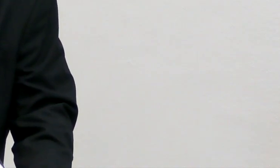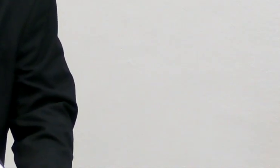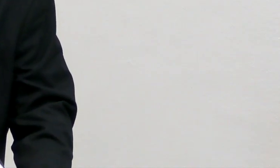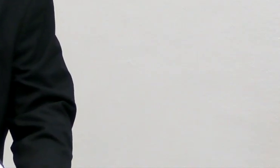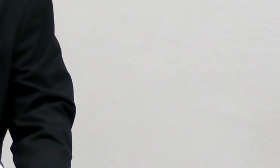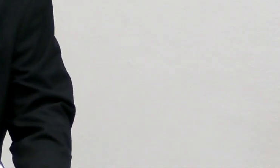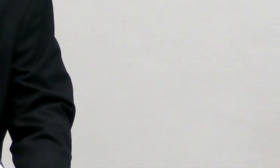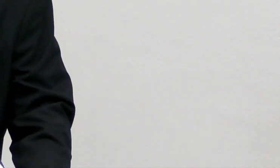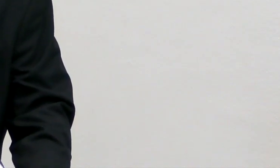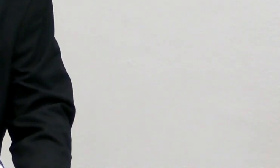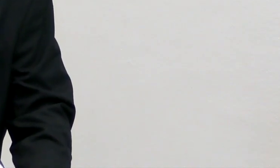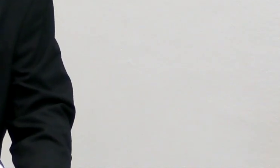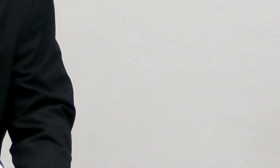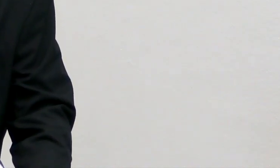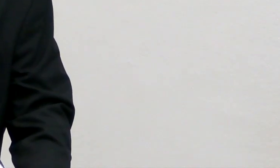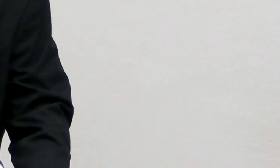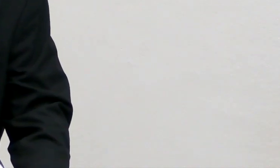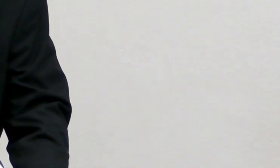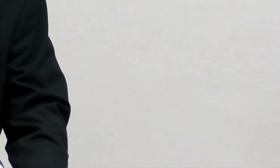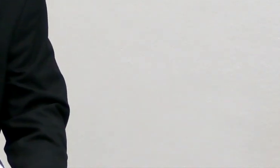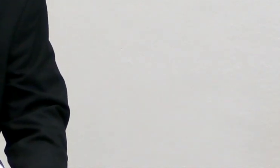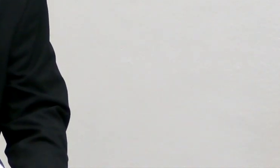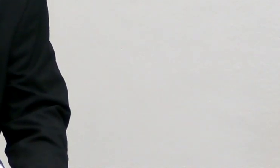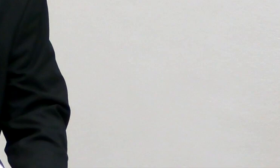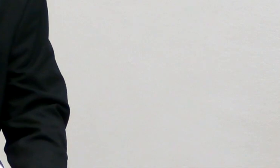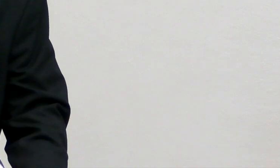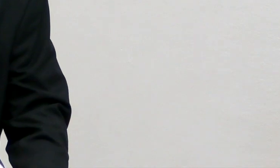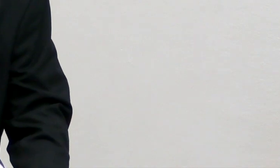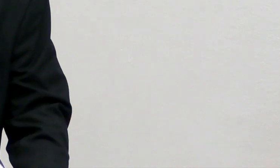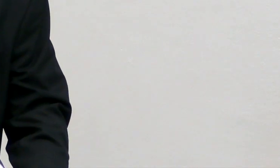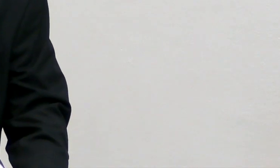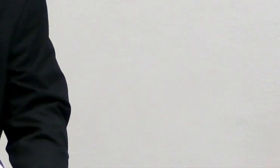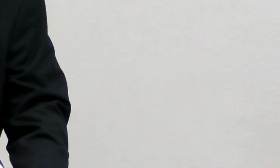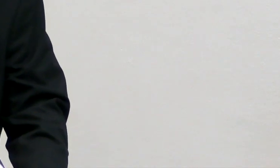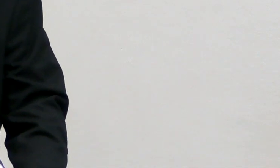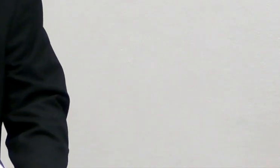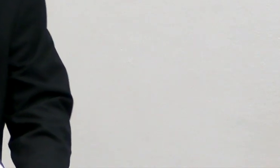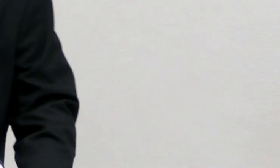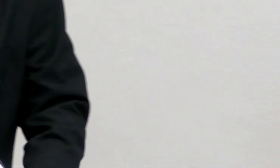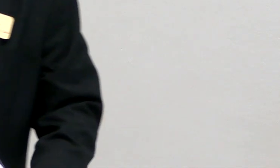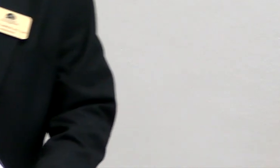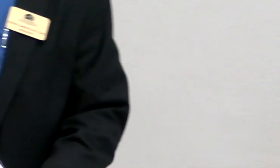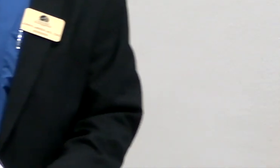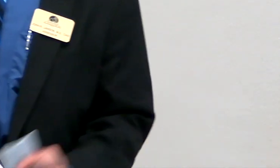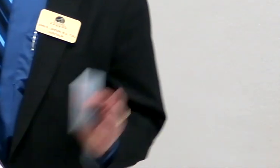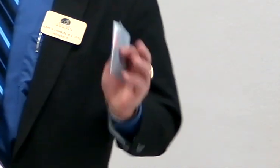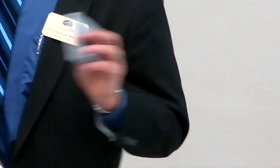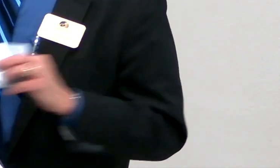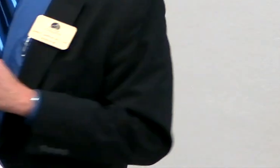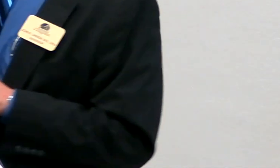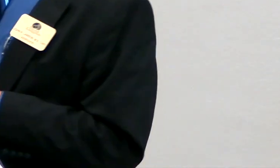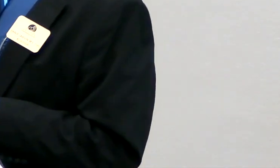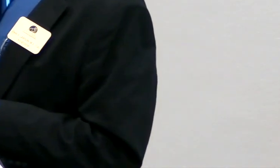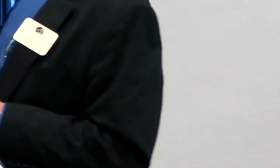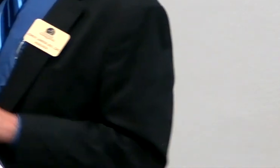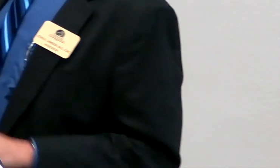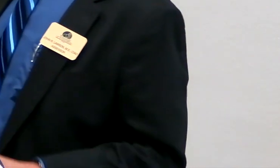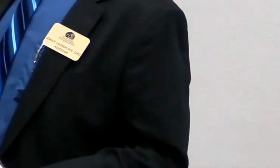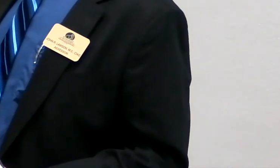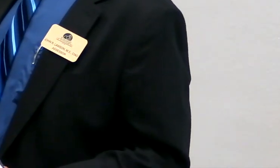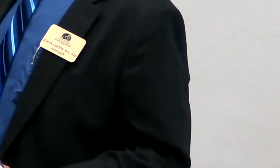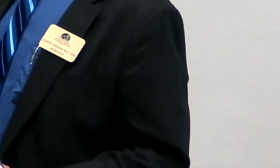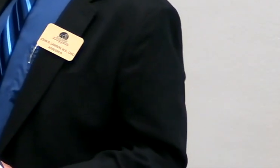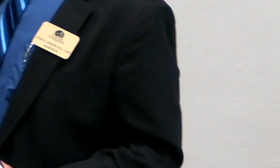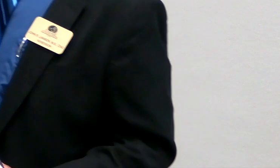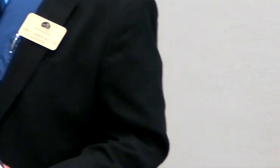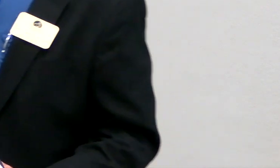both of them. And then there's a couple other more appeals you can do through the courts or through the state. So. But you're not here to listen to me talk. I am going to